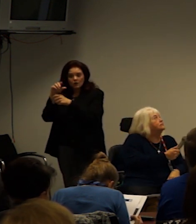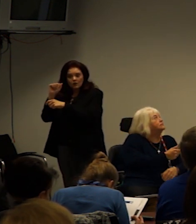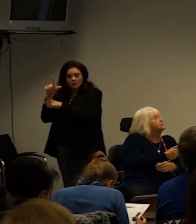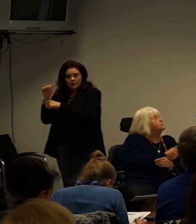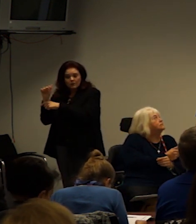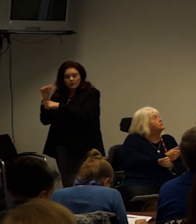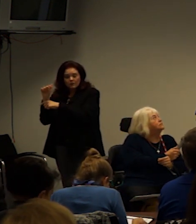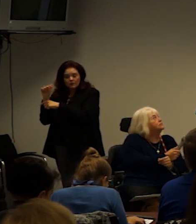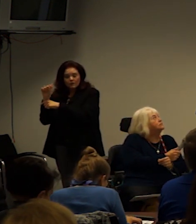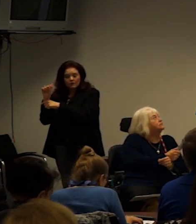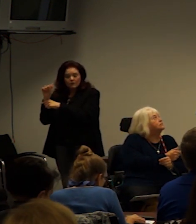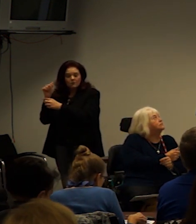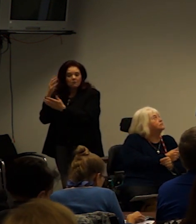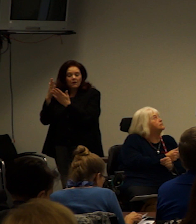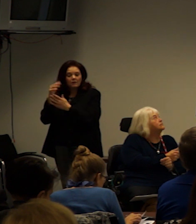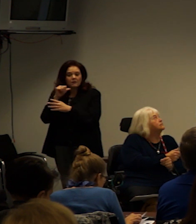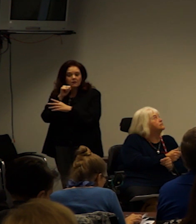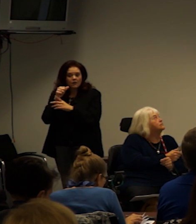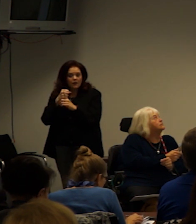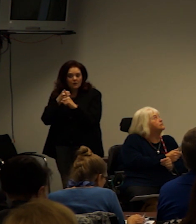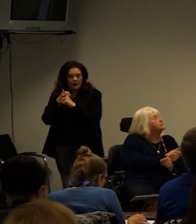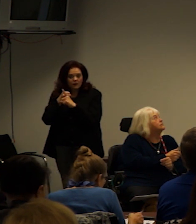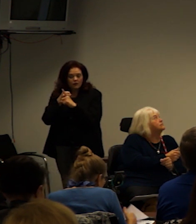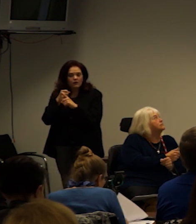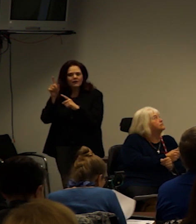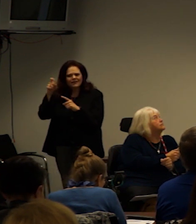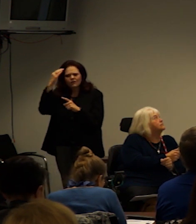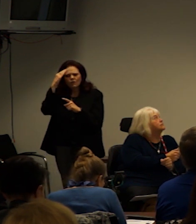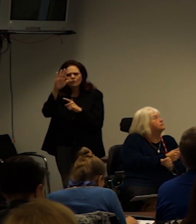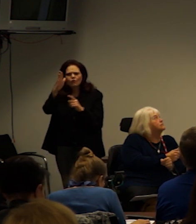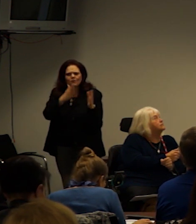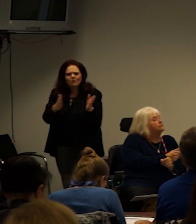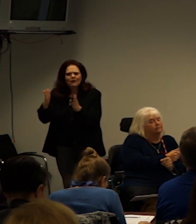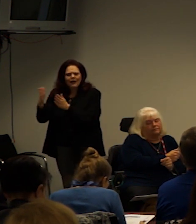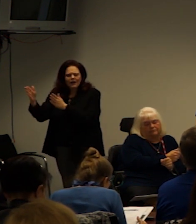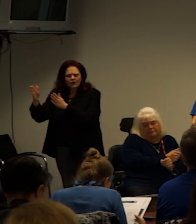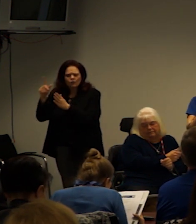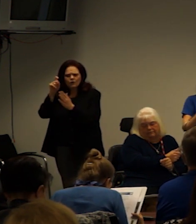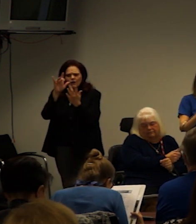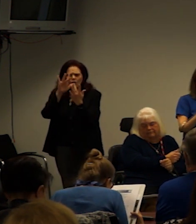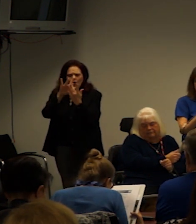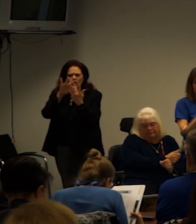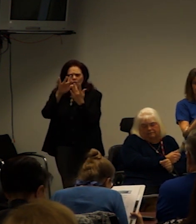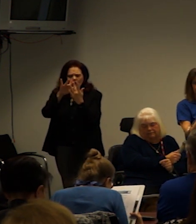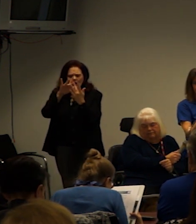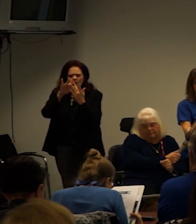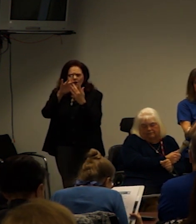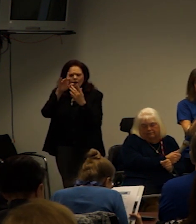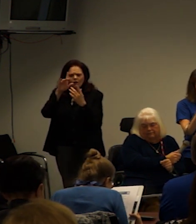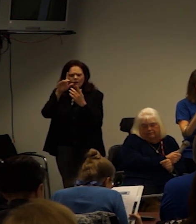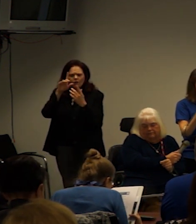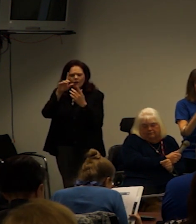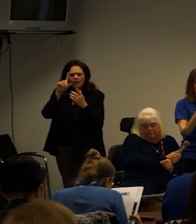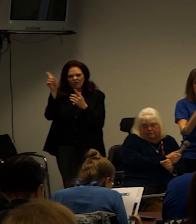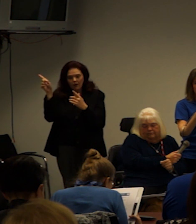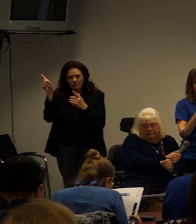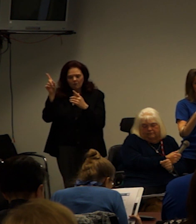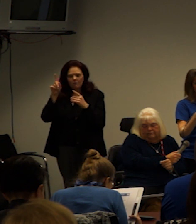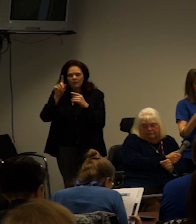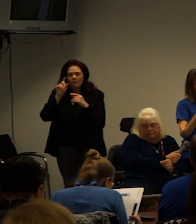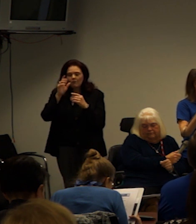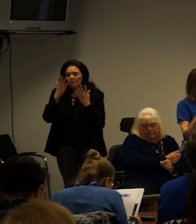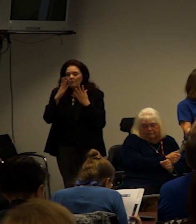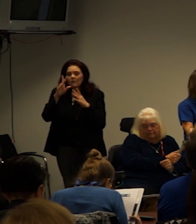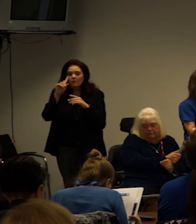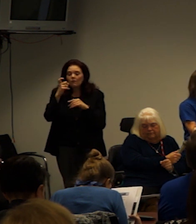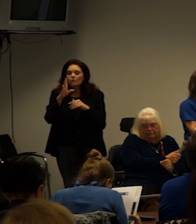affected that they need to know what your plan is, so or that you need to contact them, okay? You may not be able to